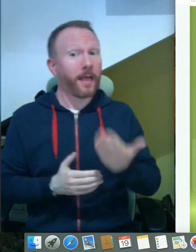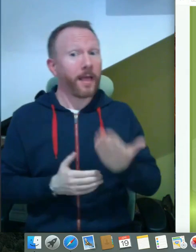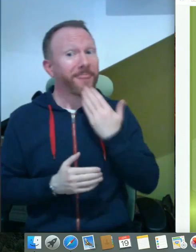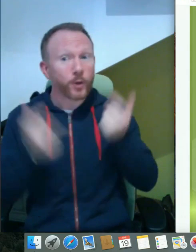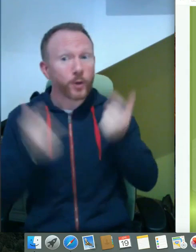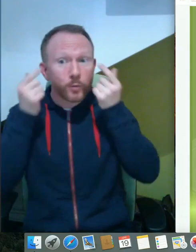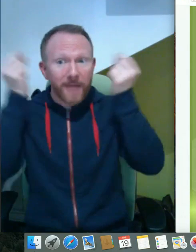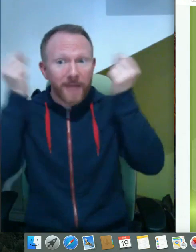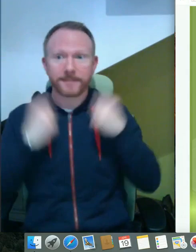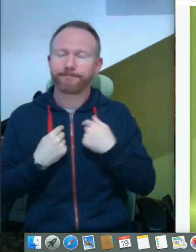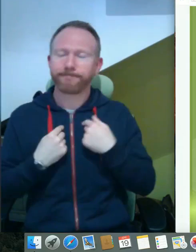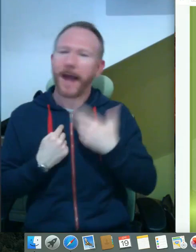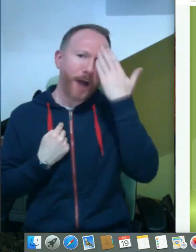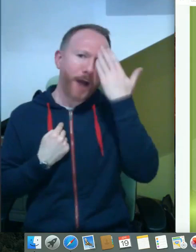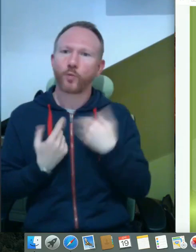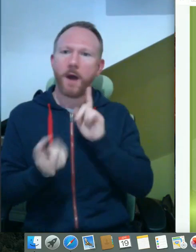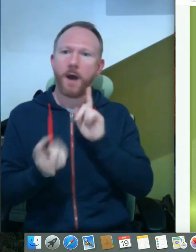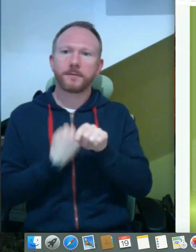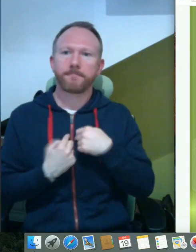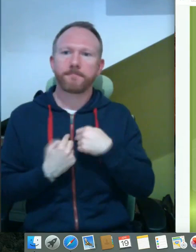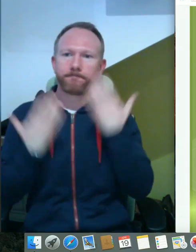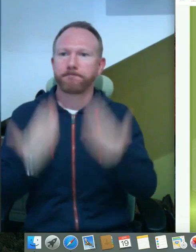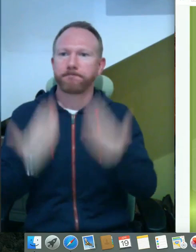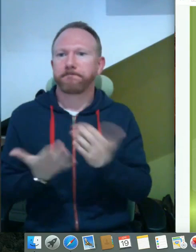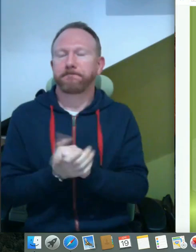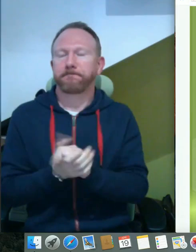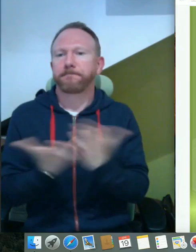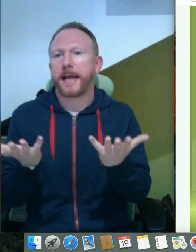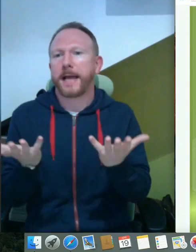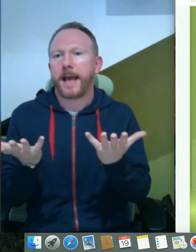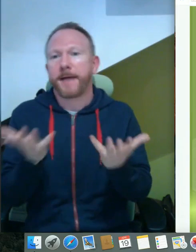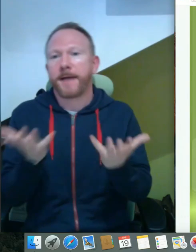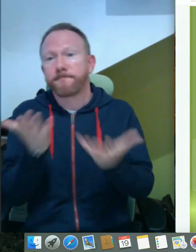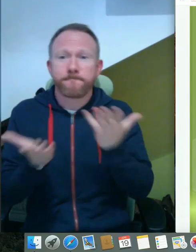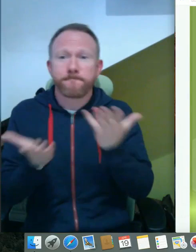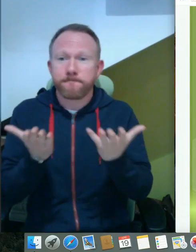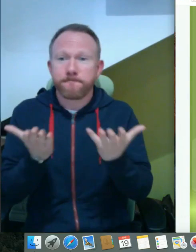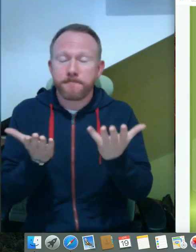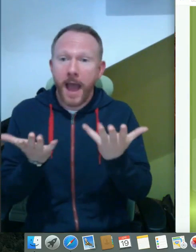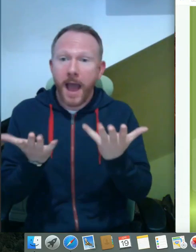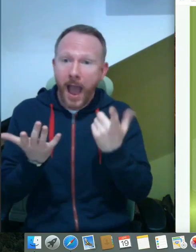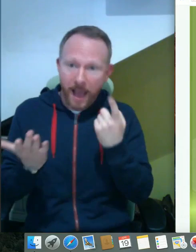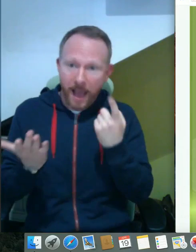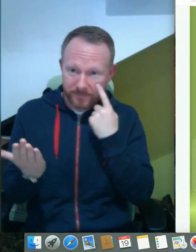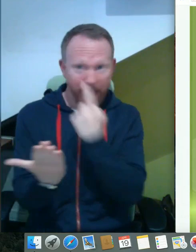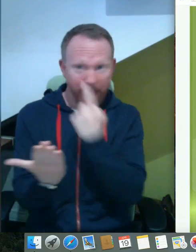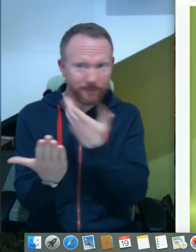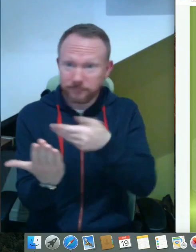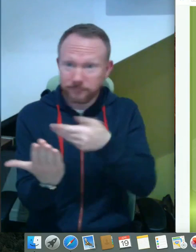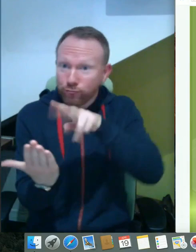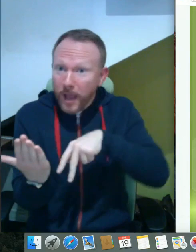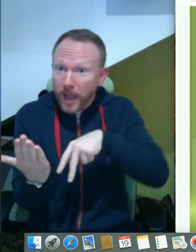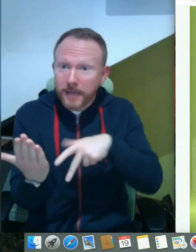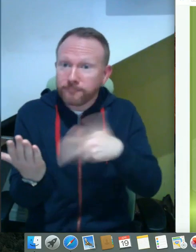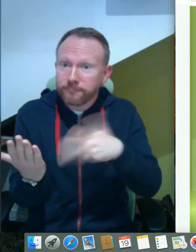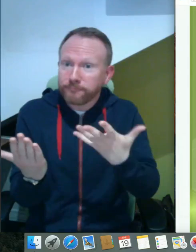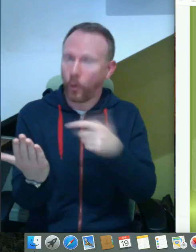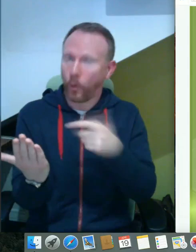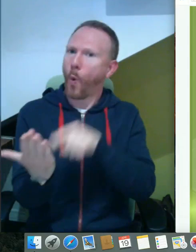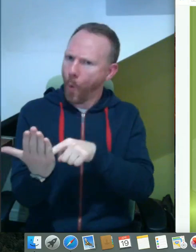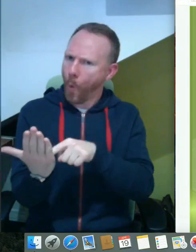that right now. Off the top of my head, I have not seen or heard of